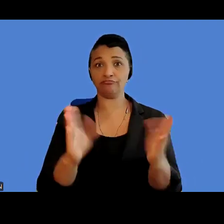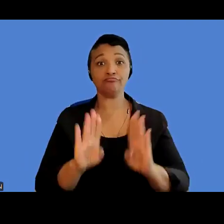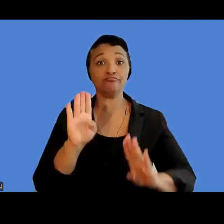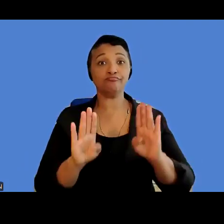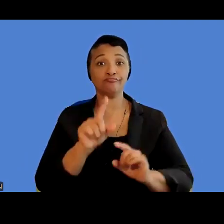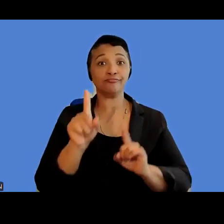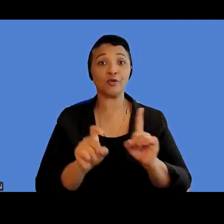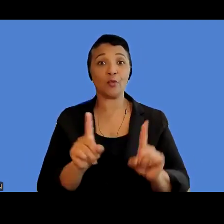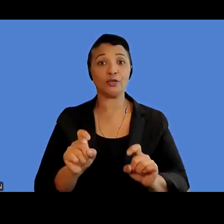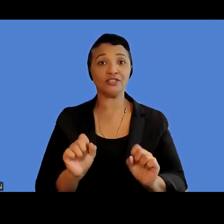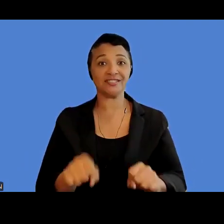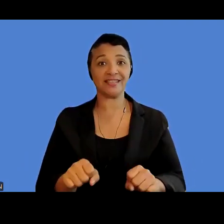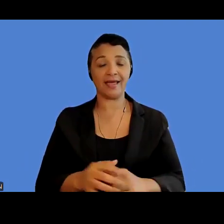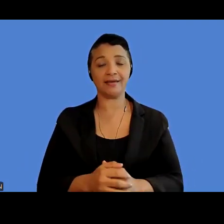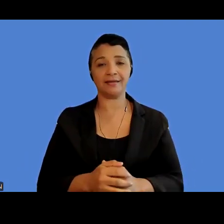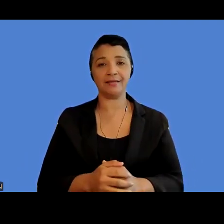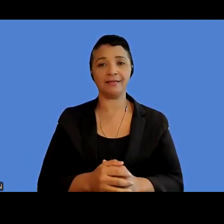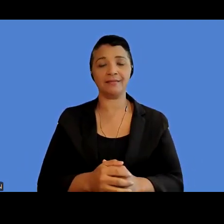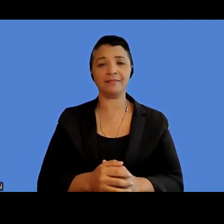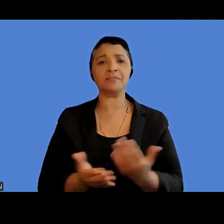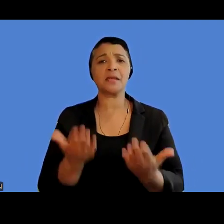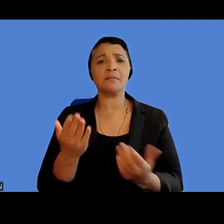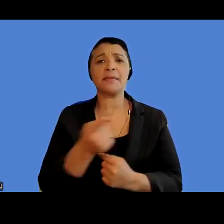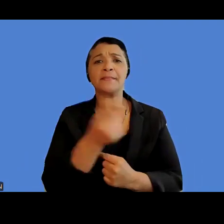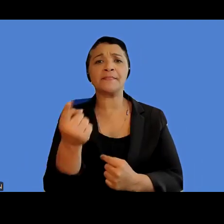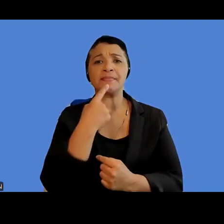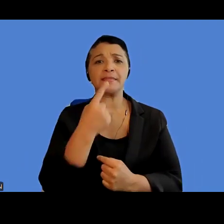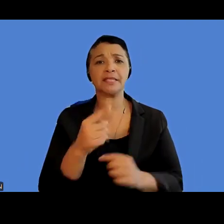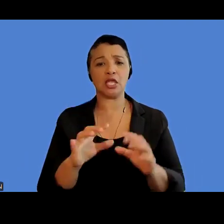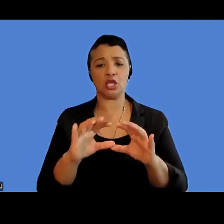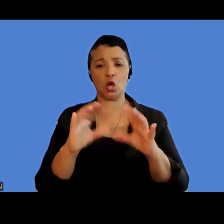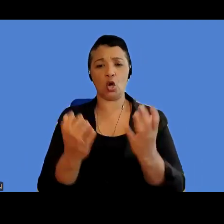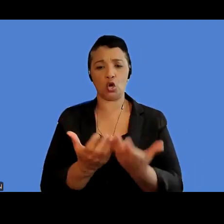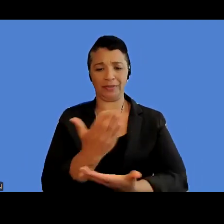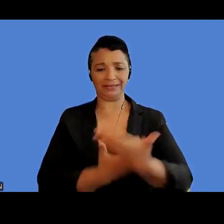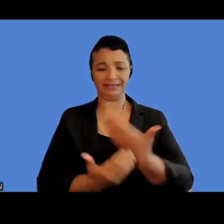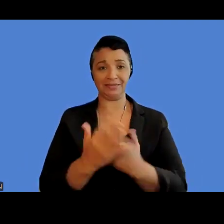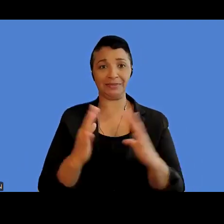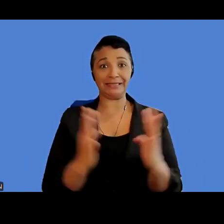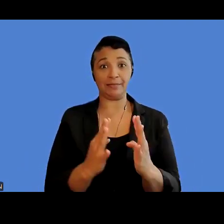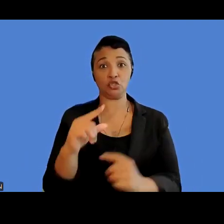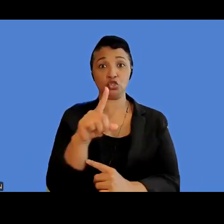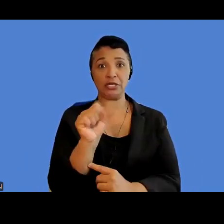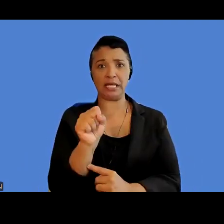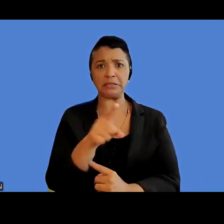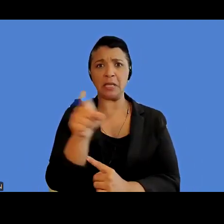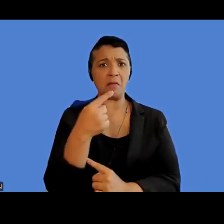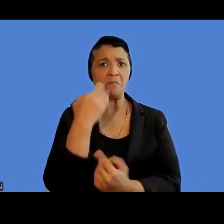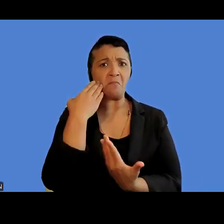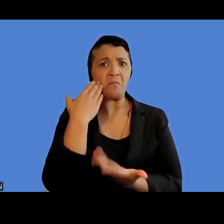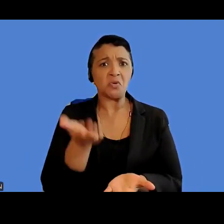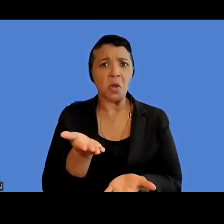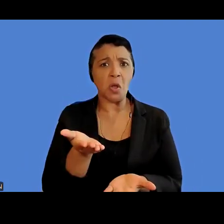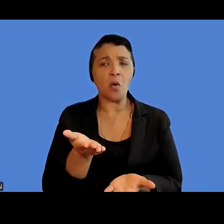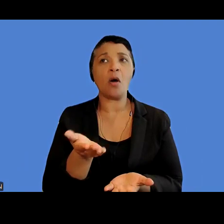I think for maybe some of you, talking about Global Disability Summit is a little bit new. That's why maybe it's very important